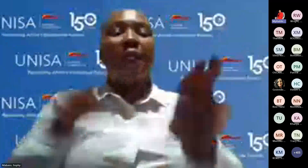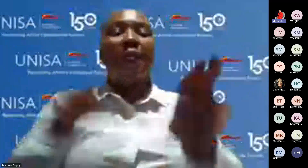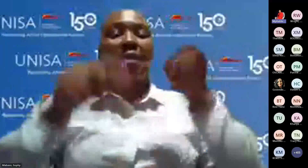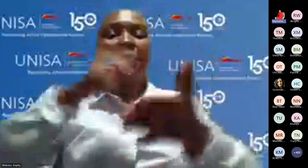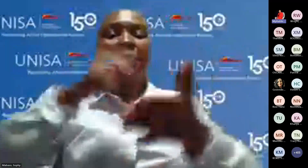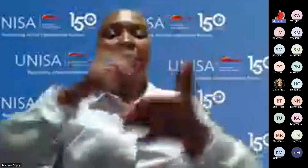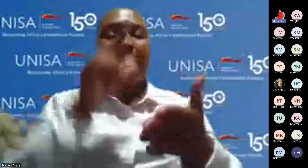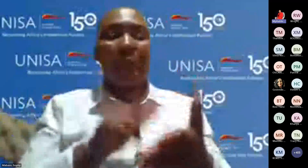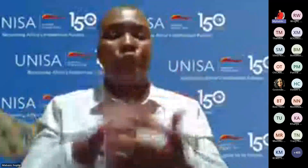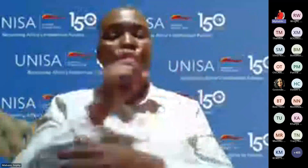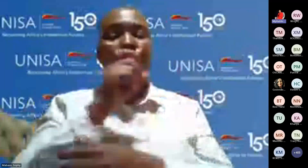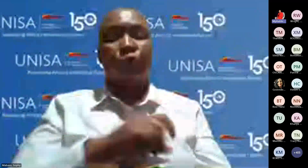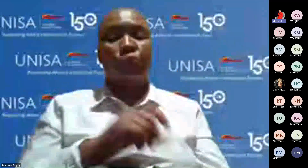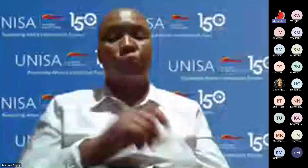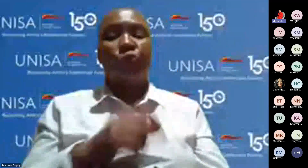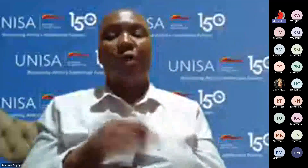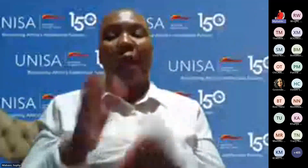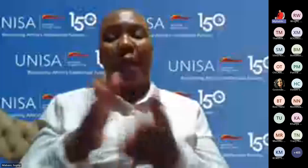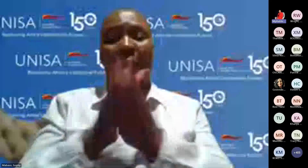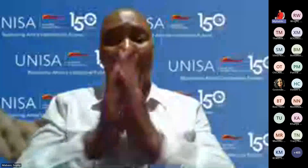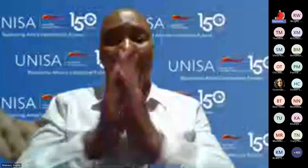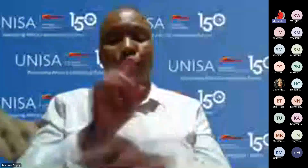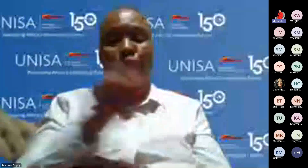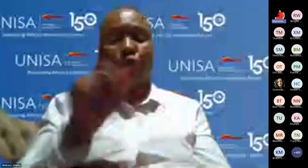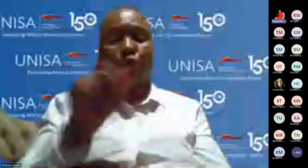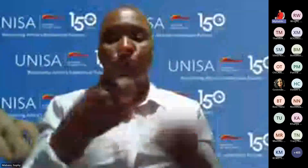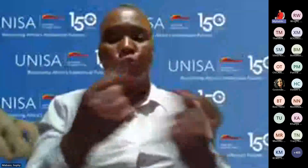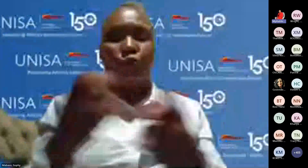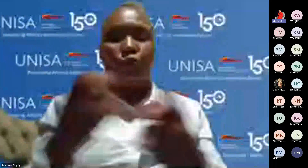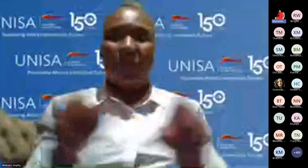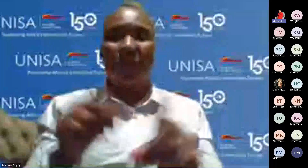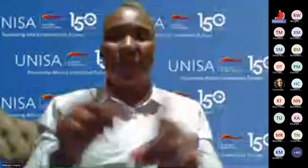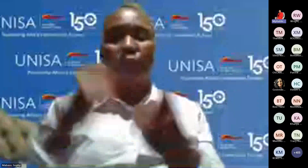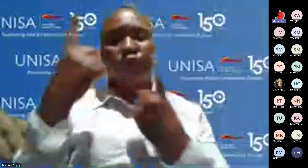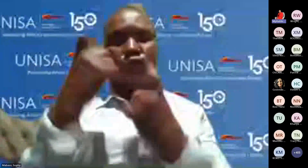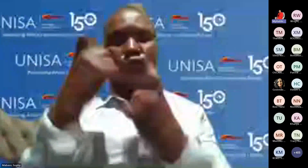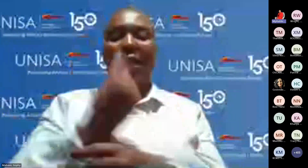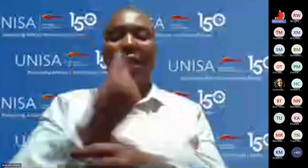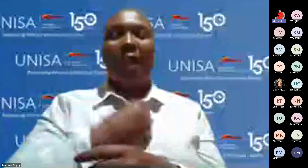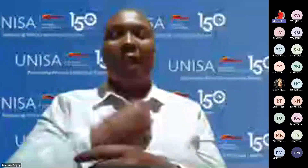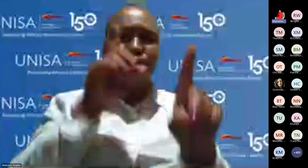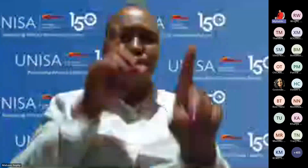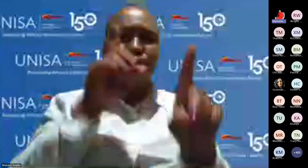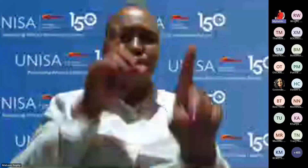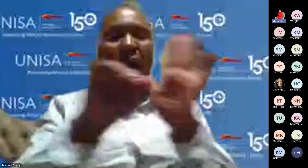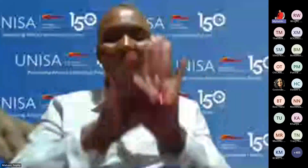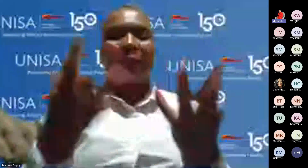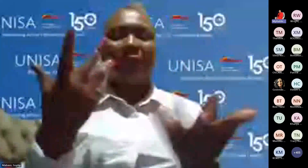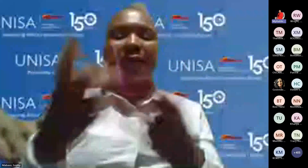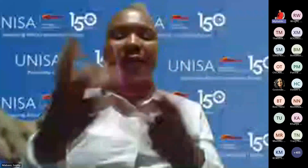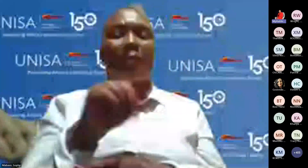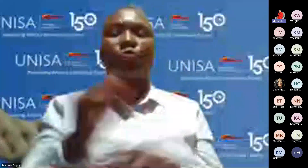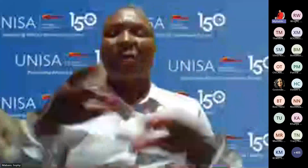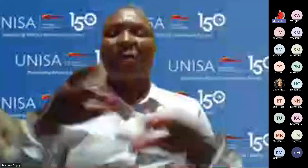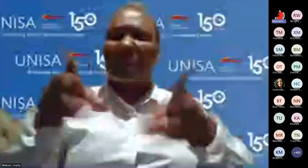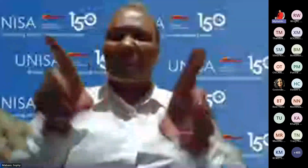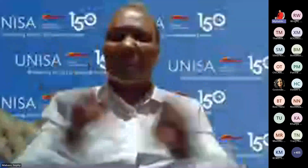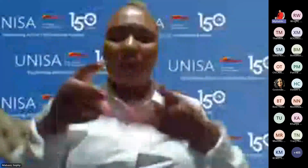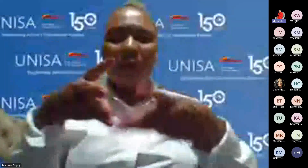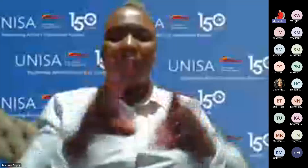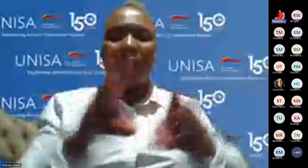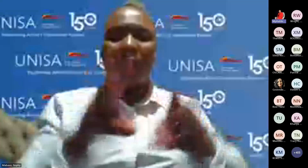to screenshot your face at some stage or take a picture of your ID. That is the same way as